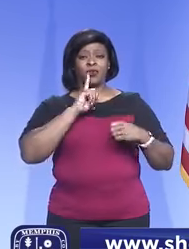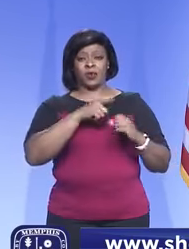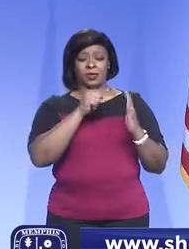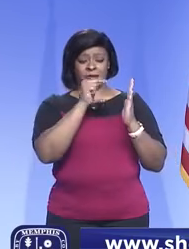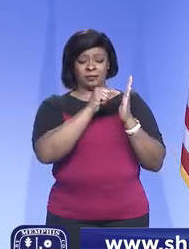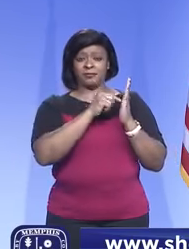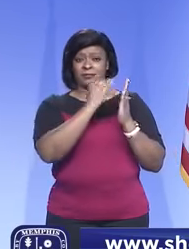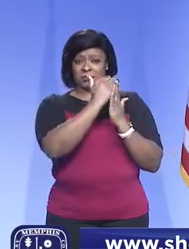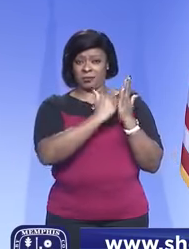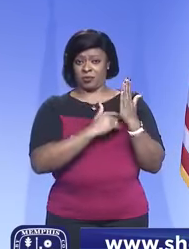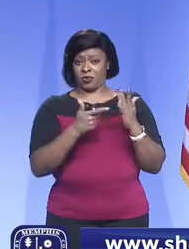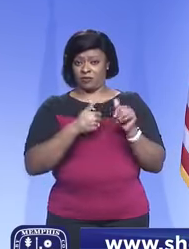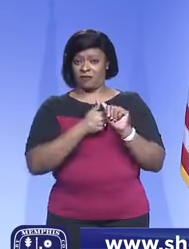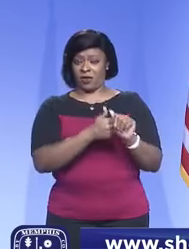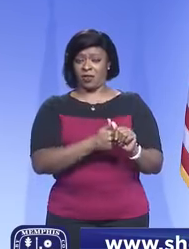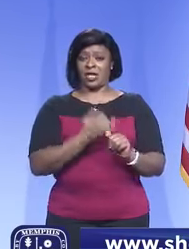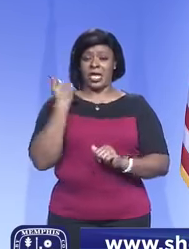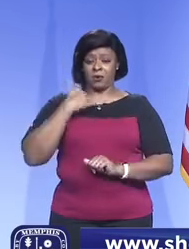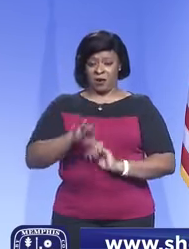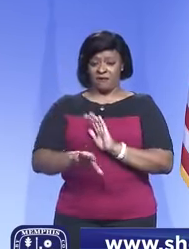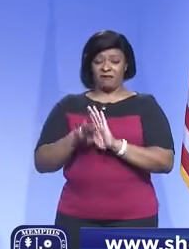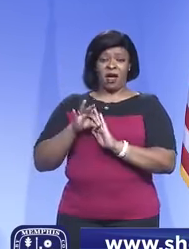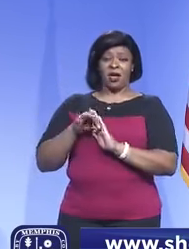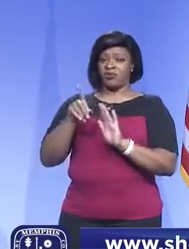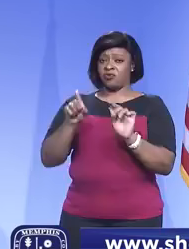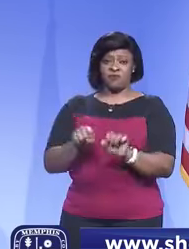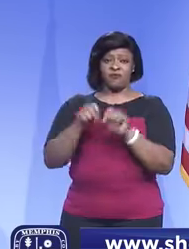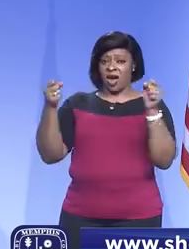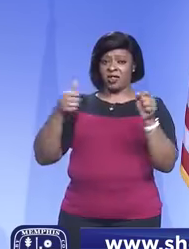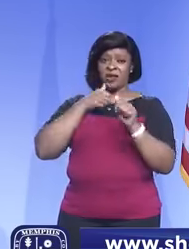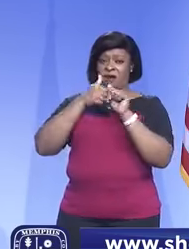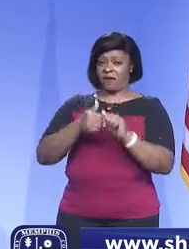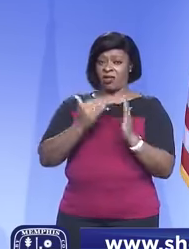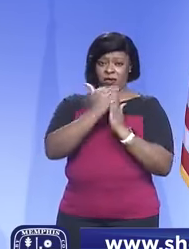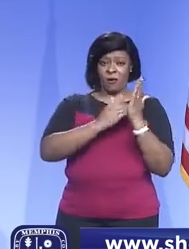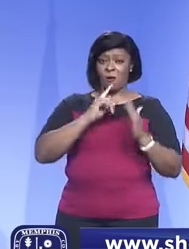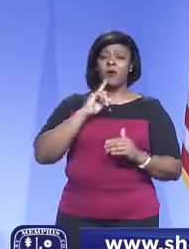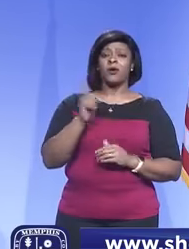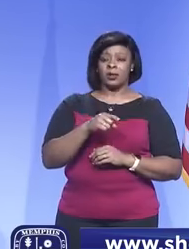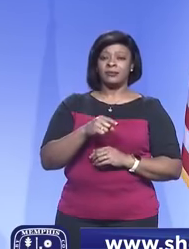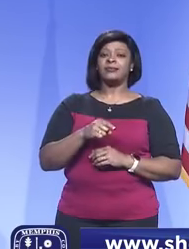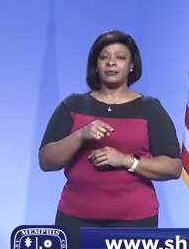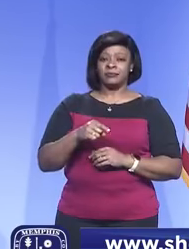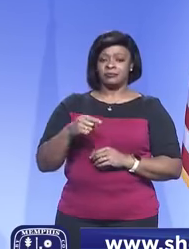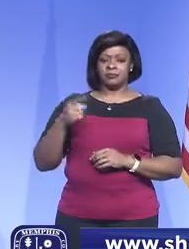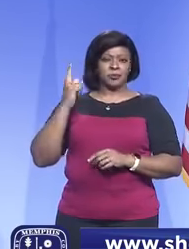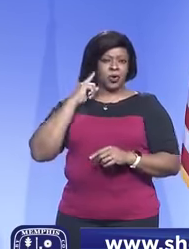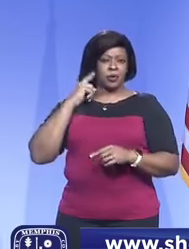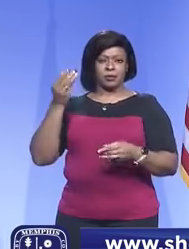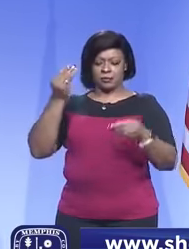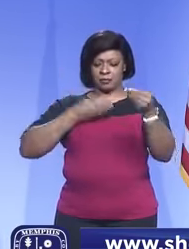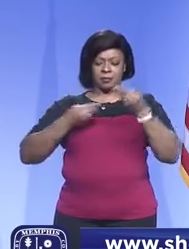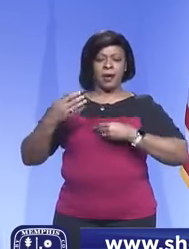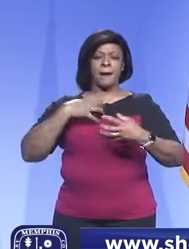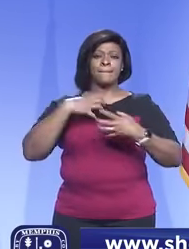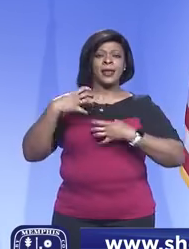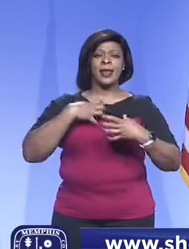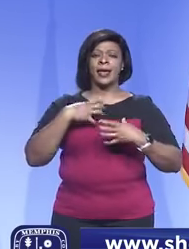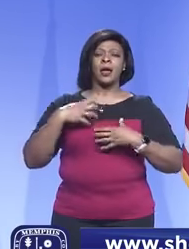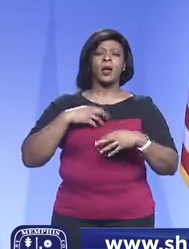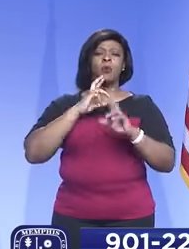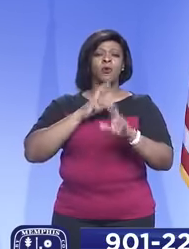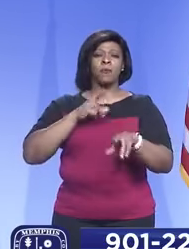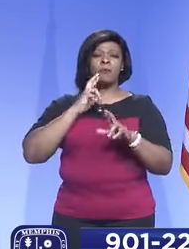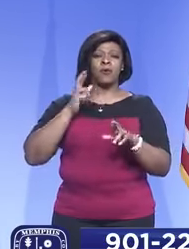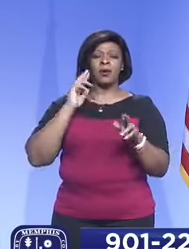Directive. And if we find that you are in violation, we get complaints or we get reports of